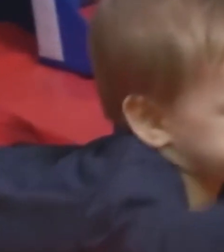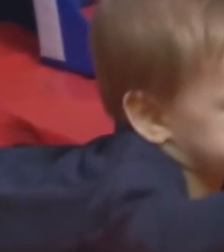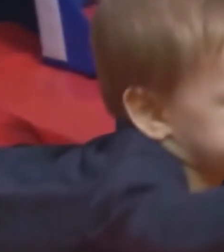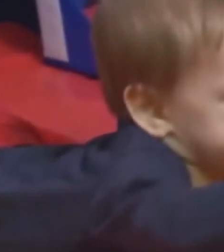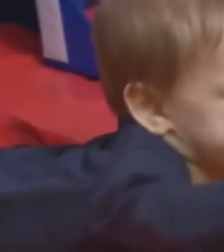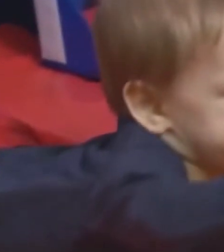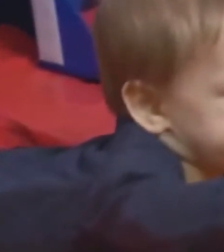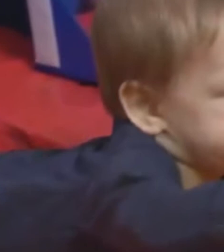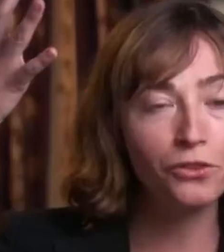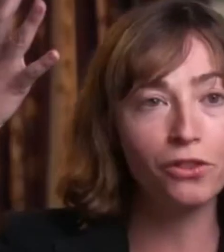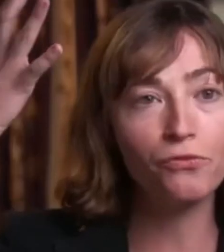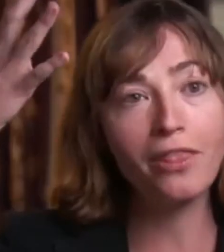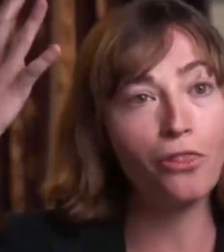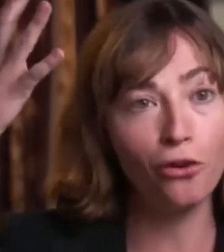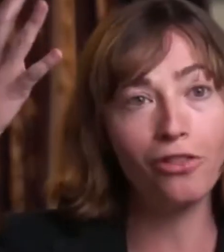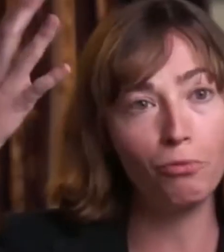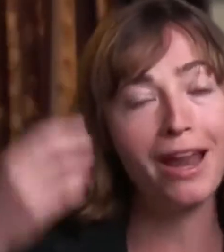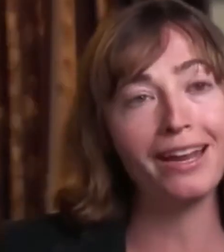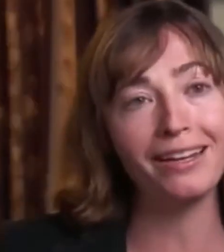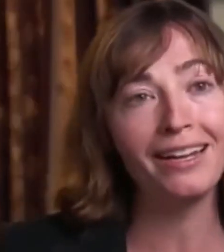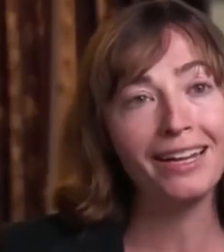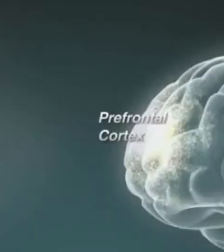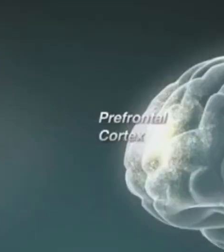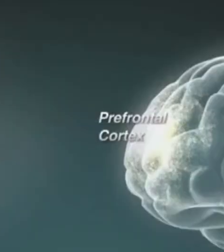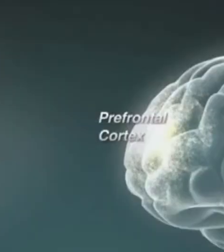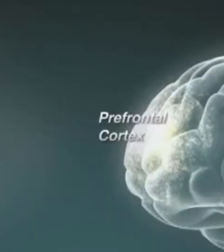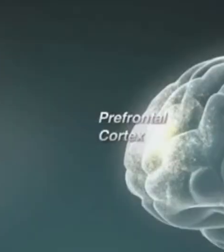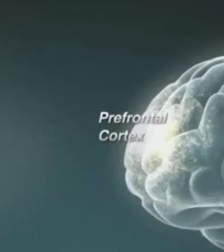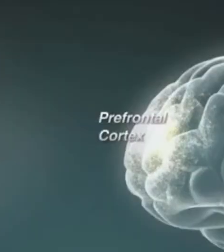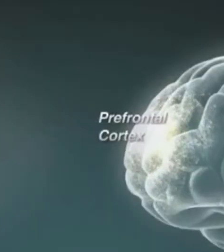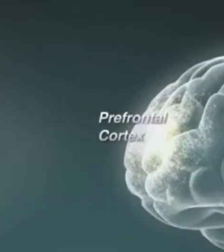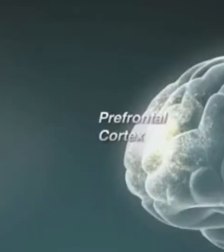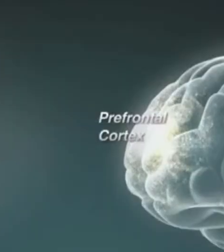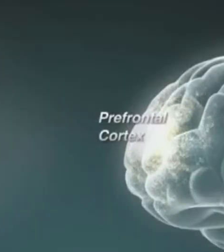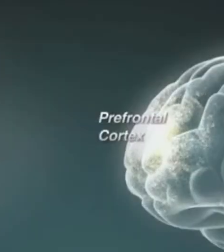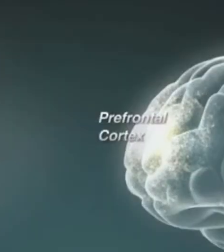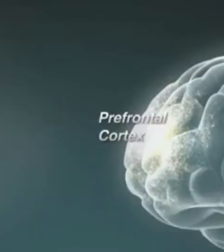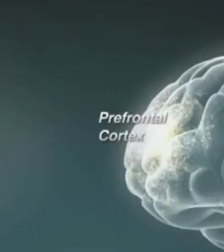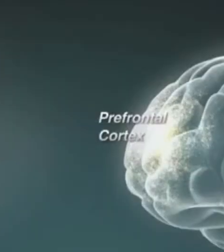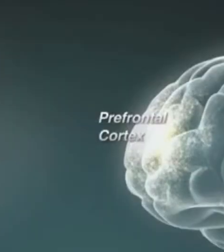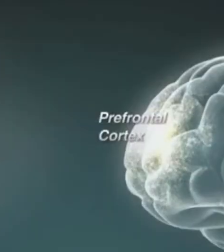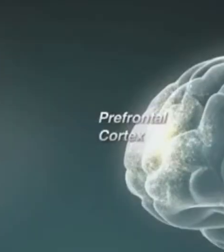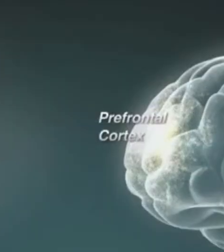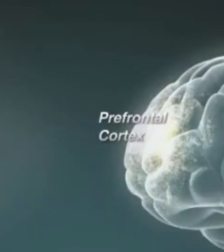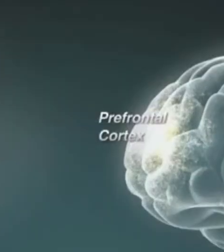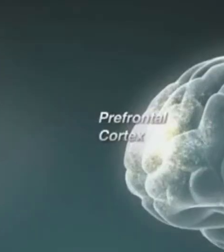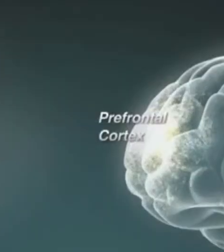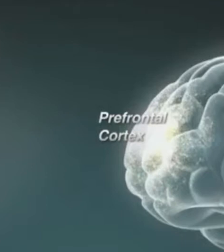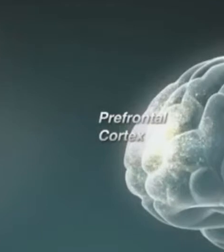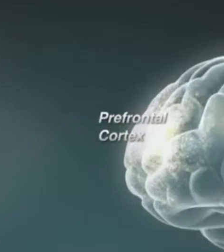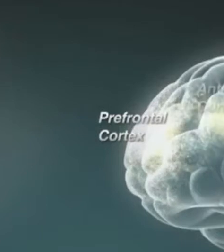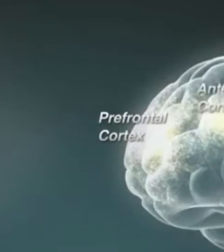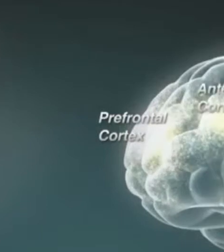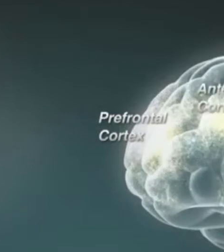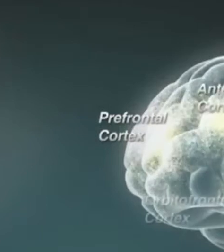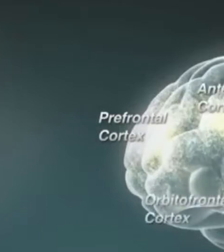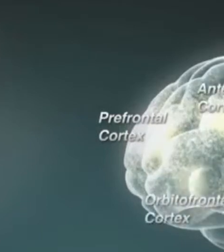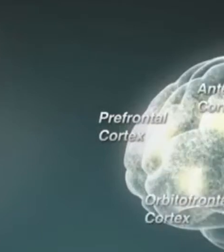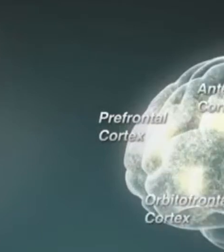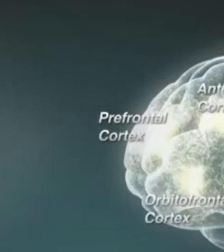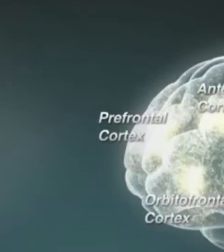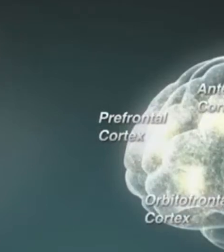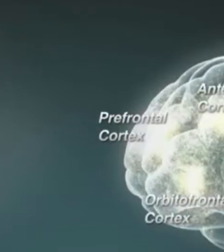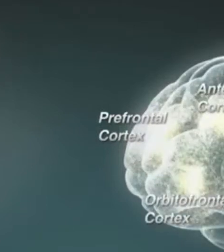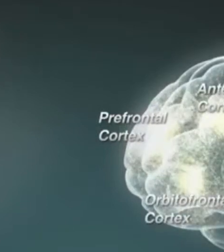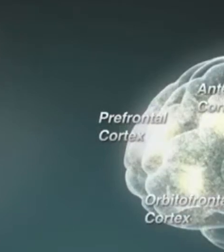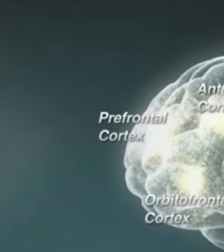The prefrontal cortex, or the front third of the brain, is important for executive function. But it's more than just prefrontal